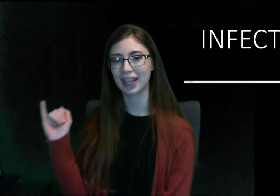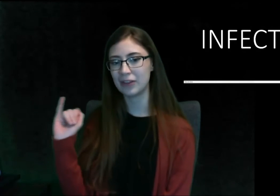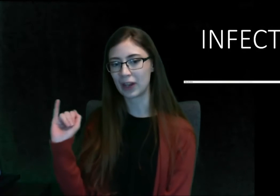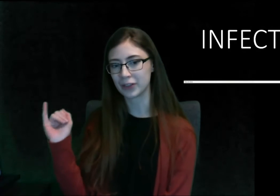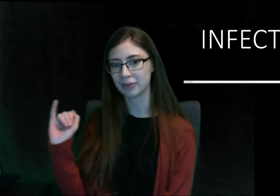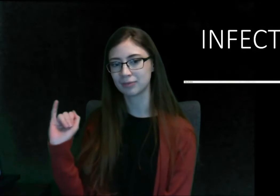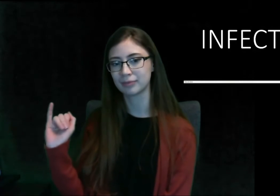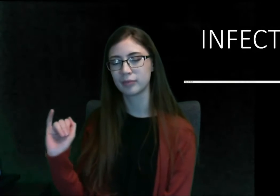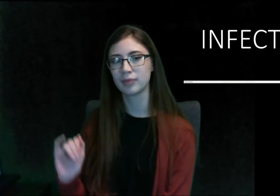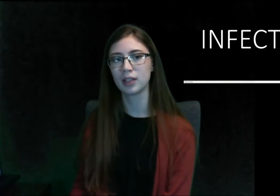Infection.